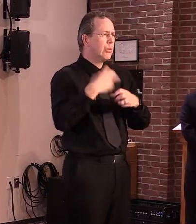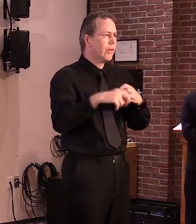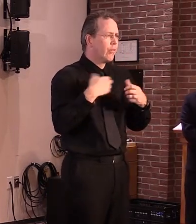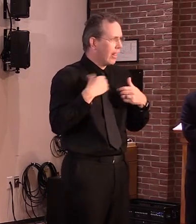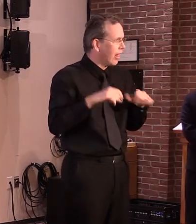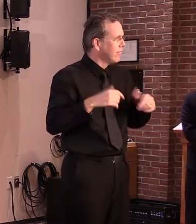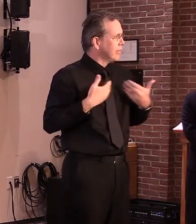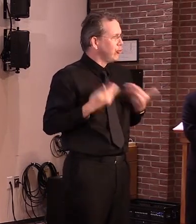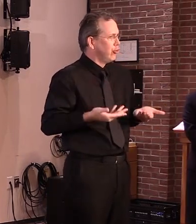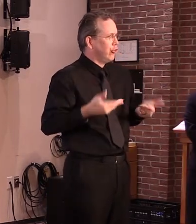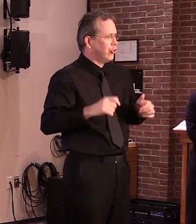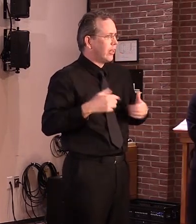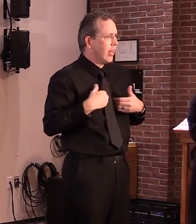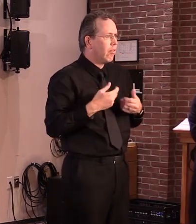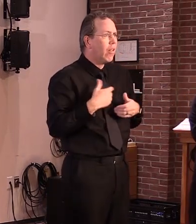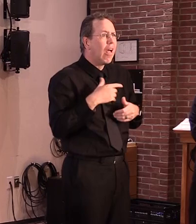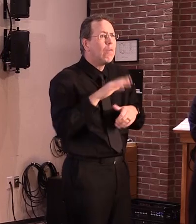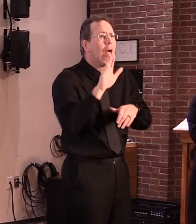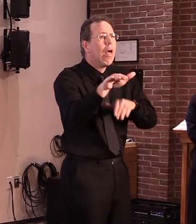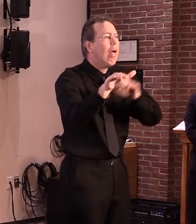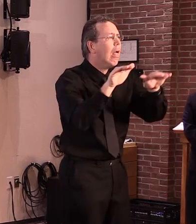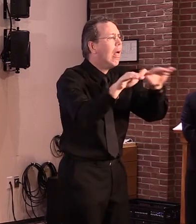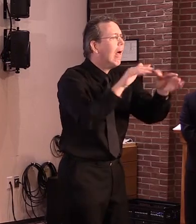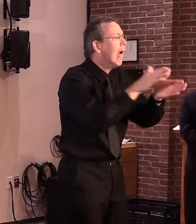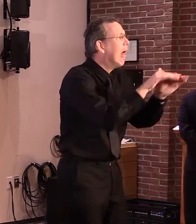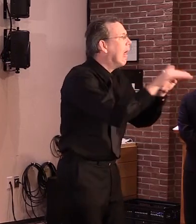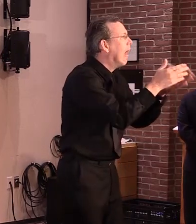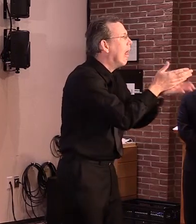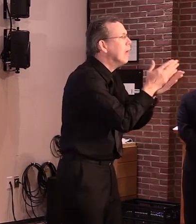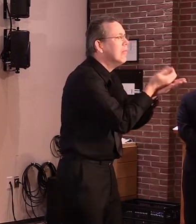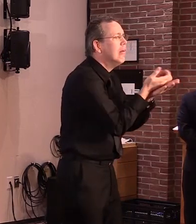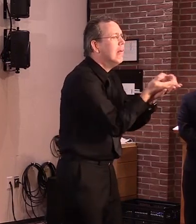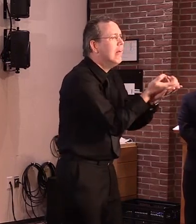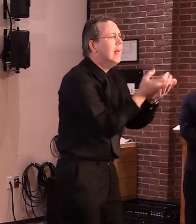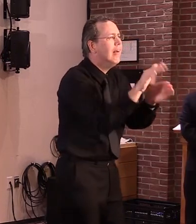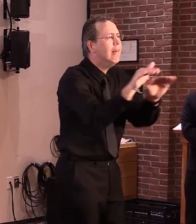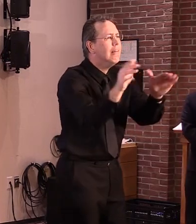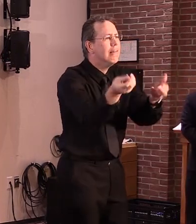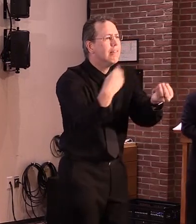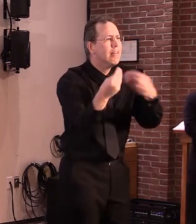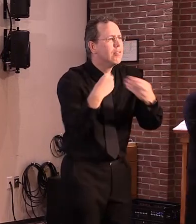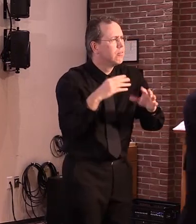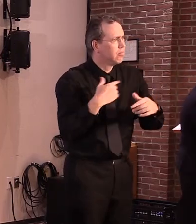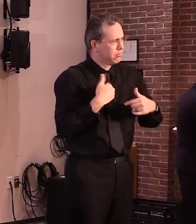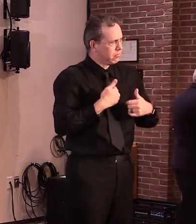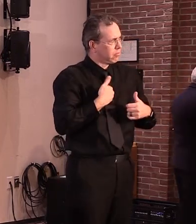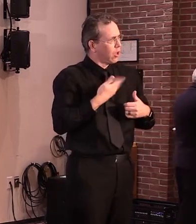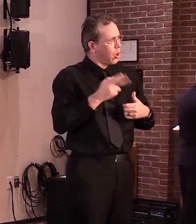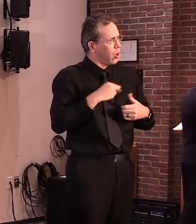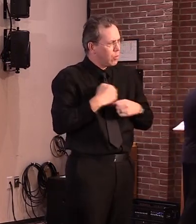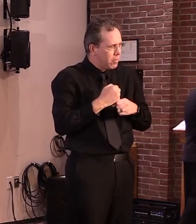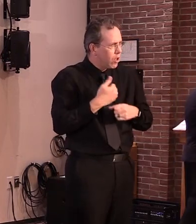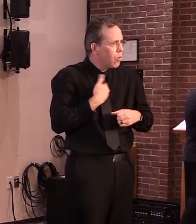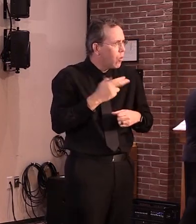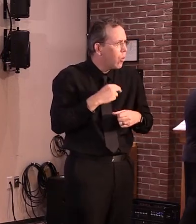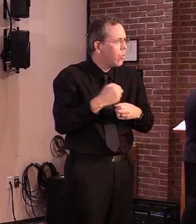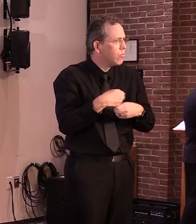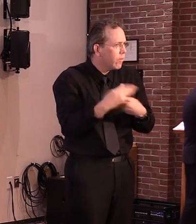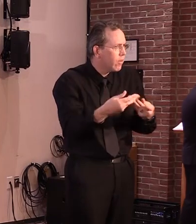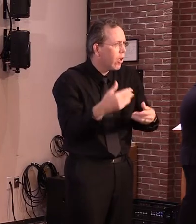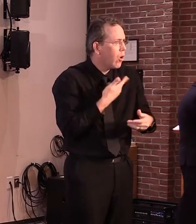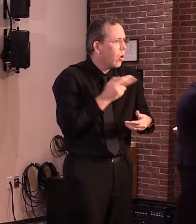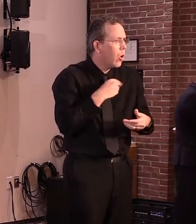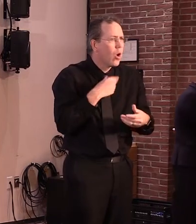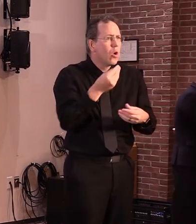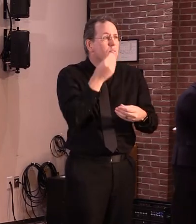ourselves in that way as well. We have to feed ourselves. So that's a basic human need. And if we can,